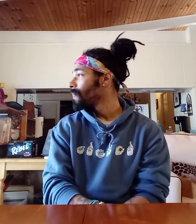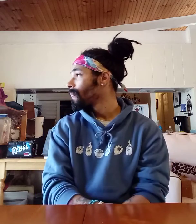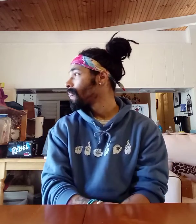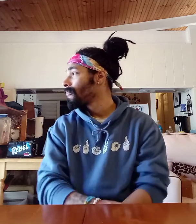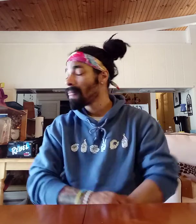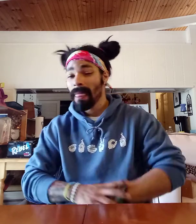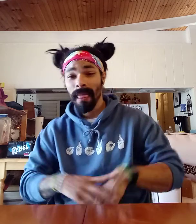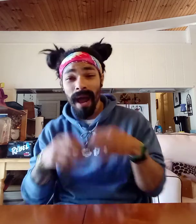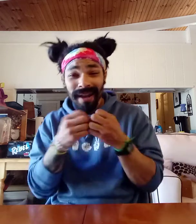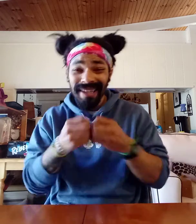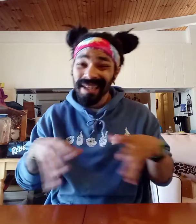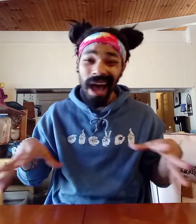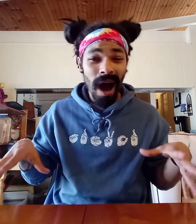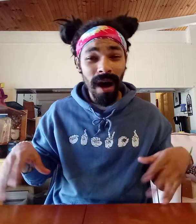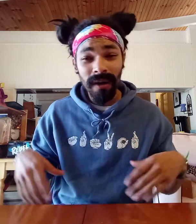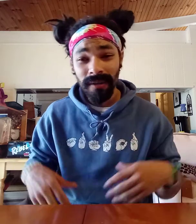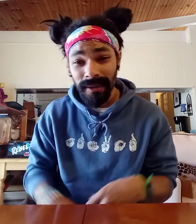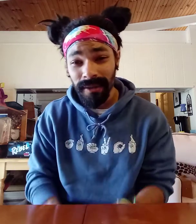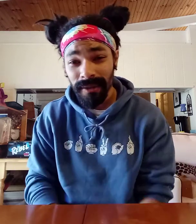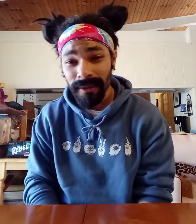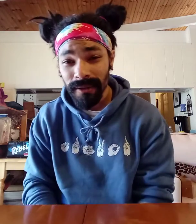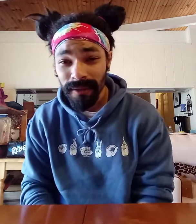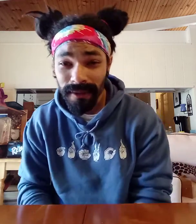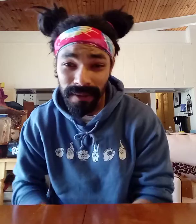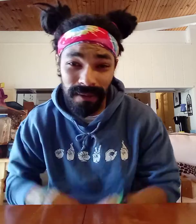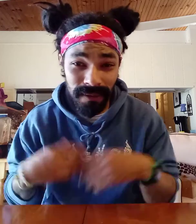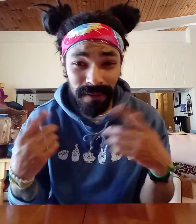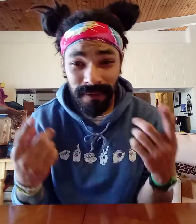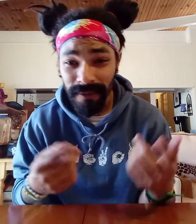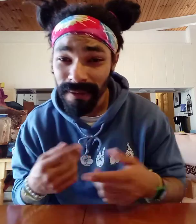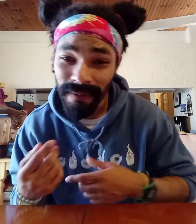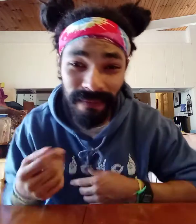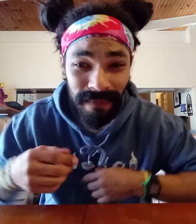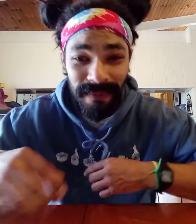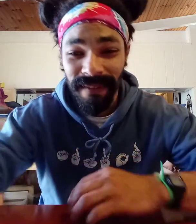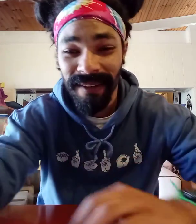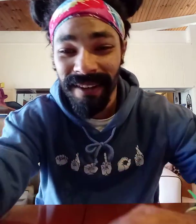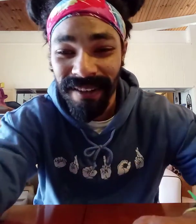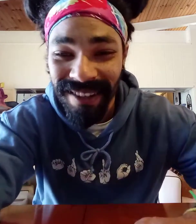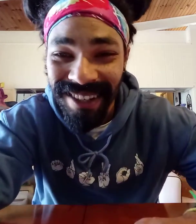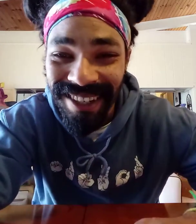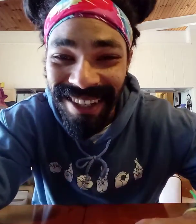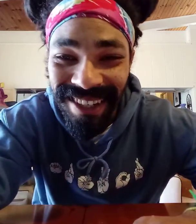He's lost He lost He's lost isn't doesn't He's Huh He's lost And Tried